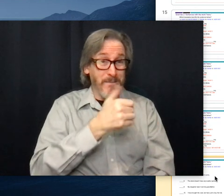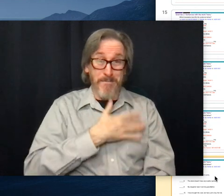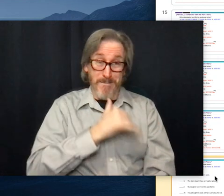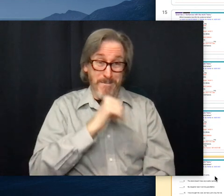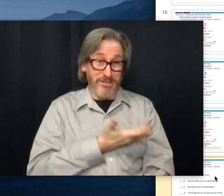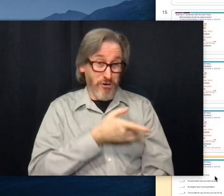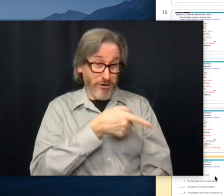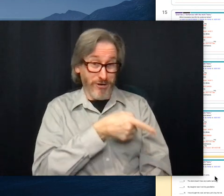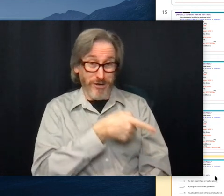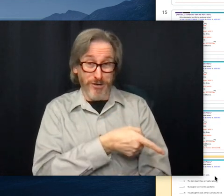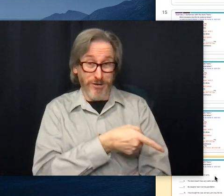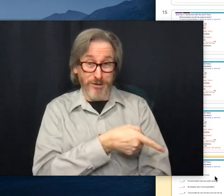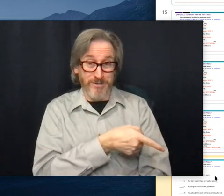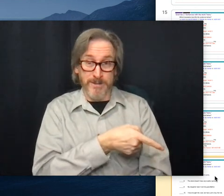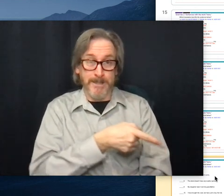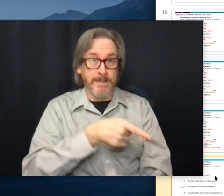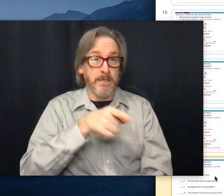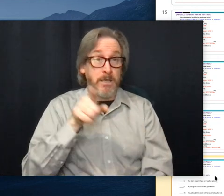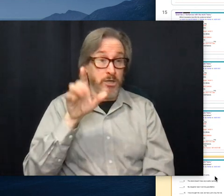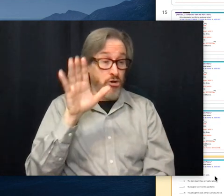setting it up. My daughter,